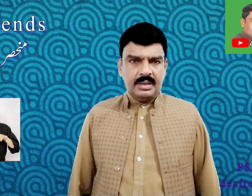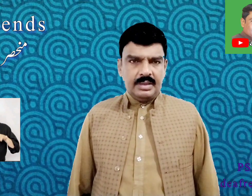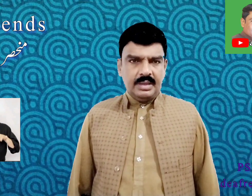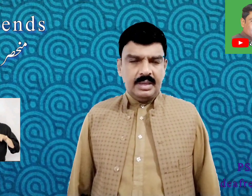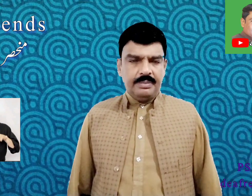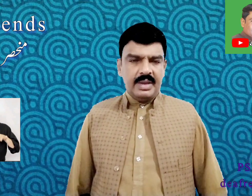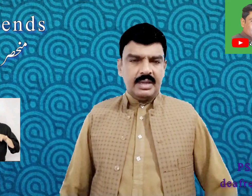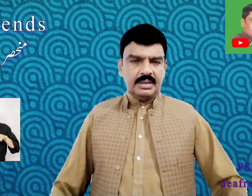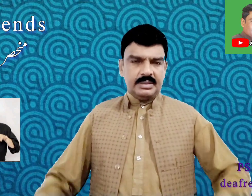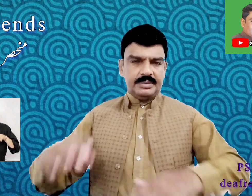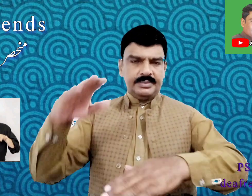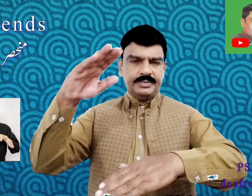depend,